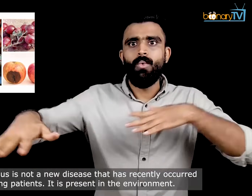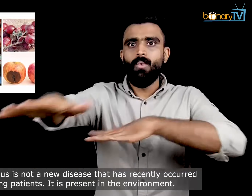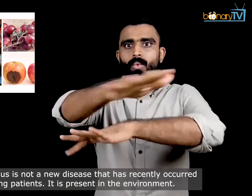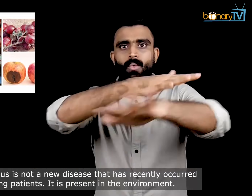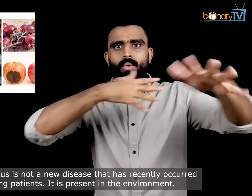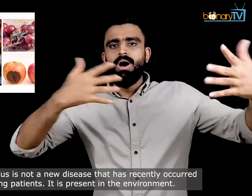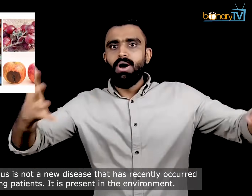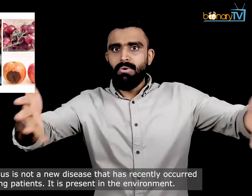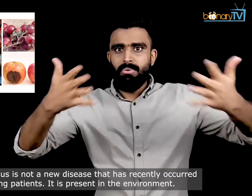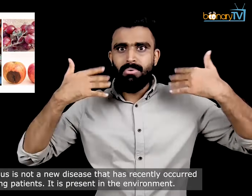in the environment.